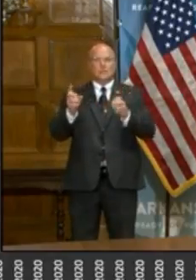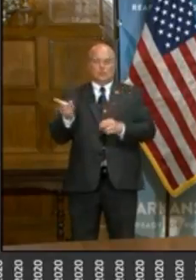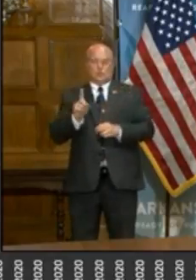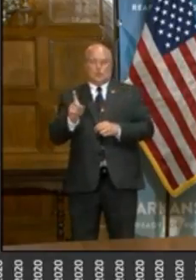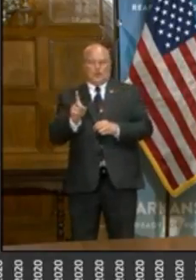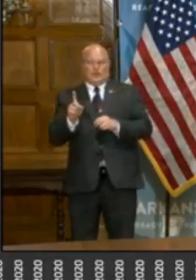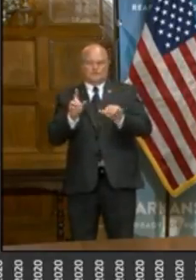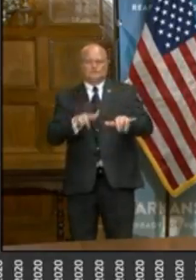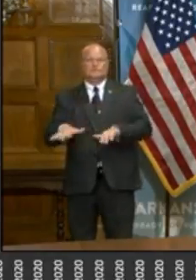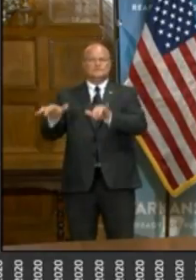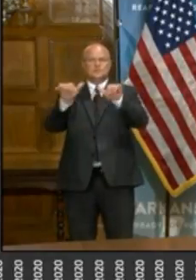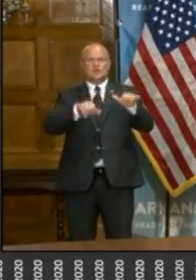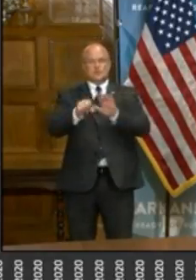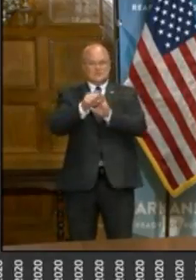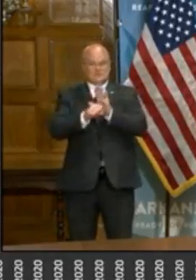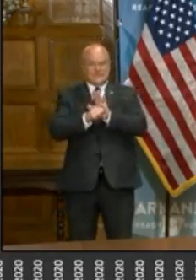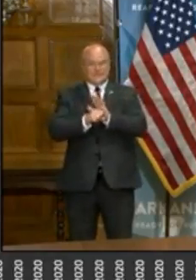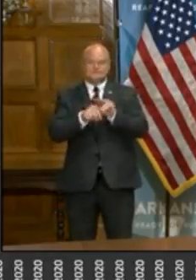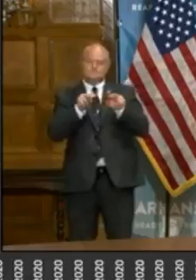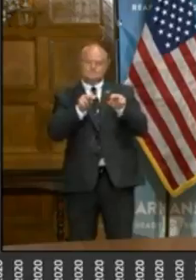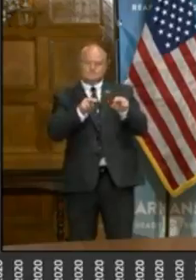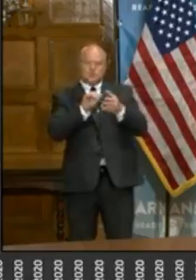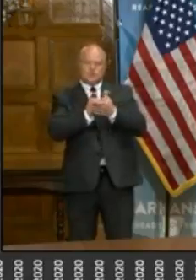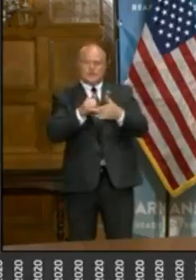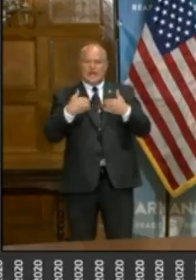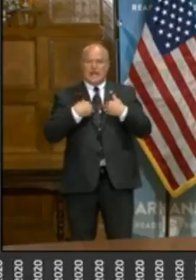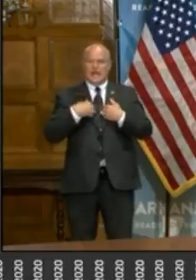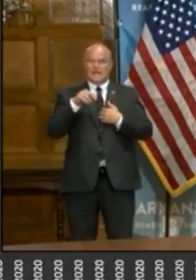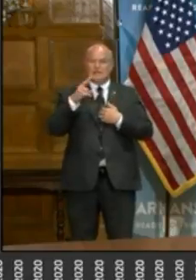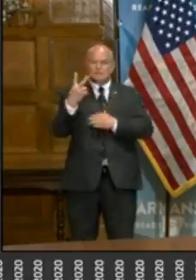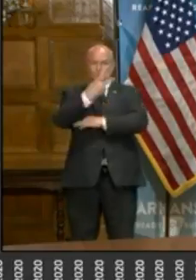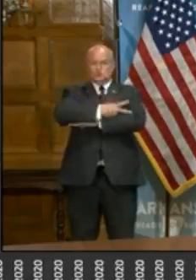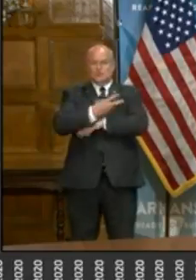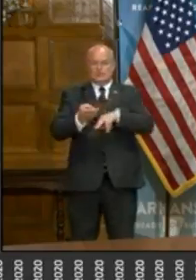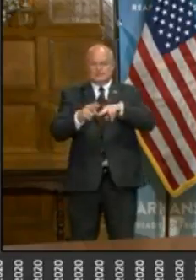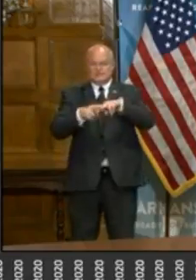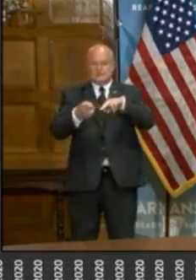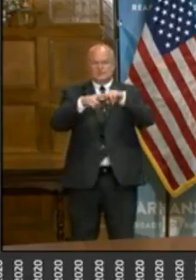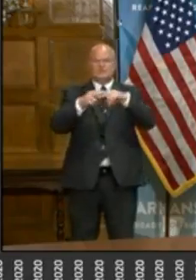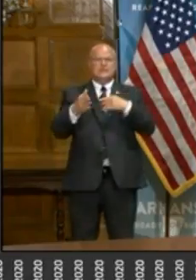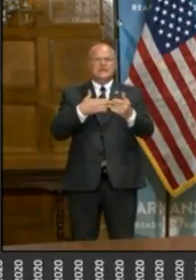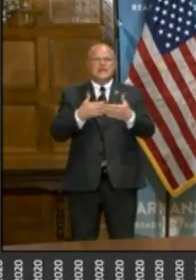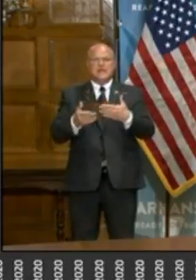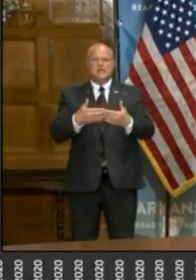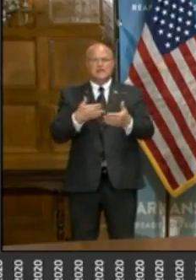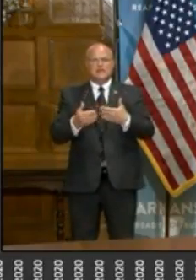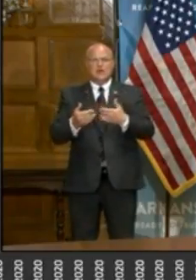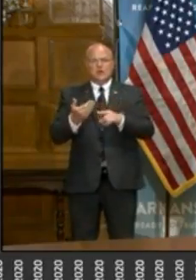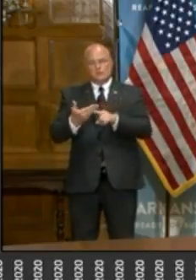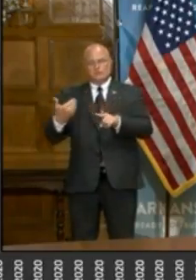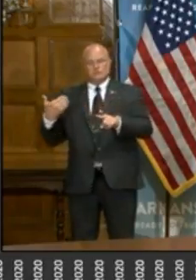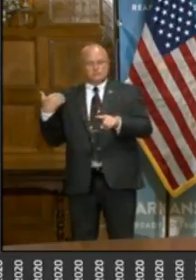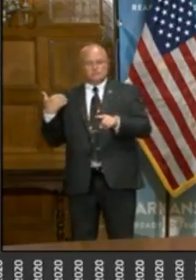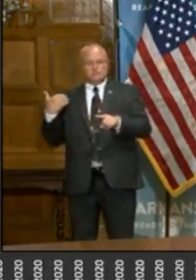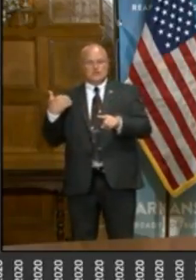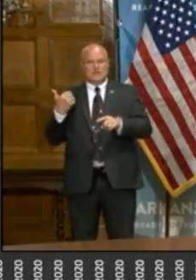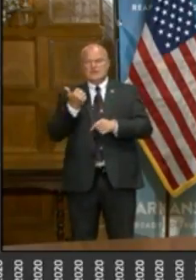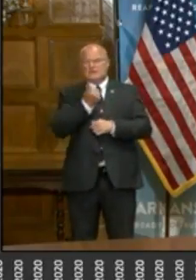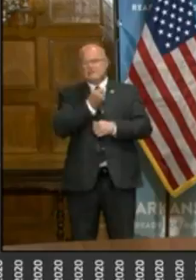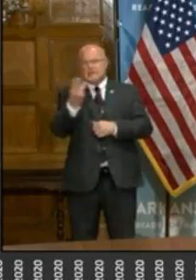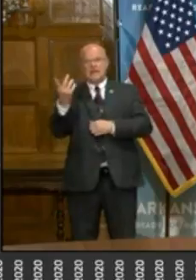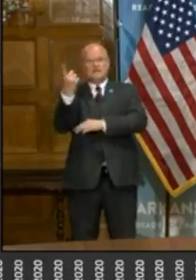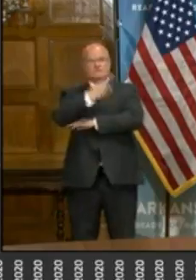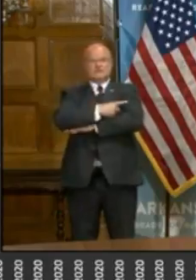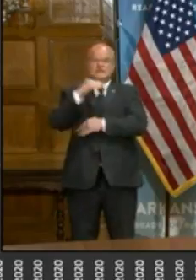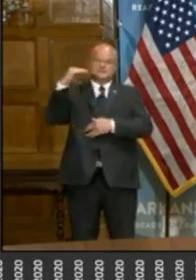where we are, and we'll continue to watch that. We've had 2 days of increase, even though was preceded by a number